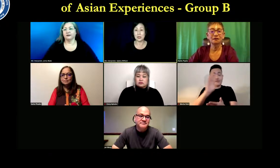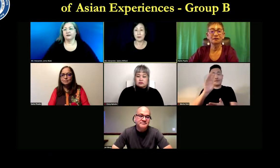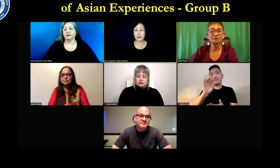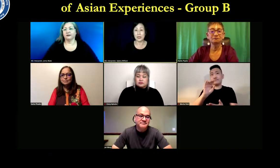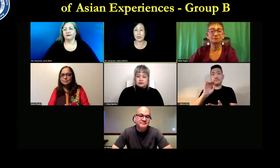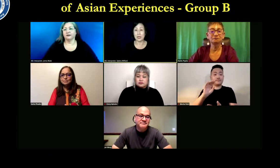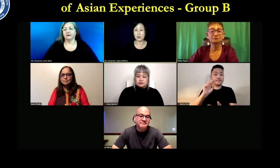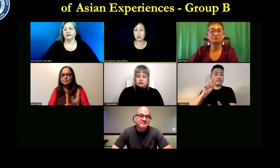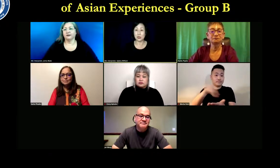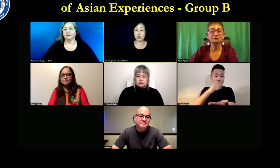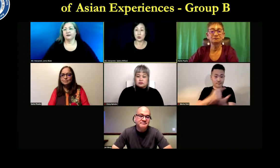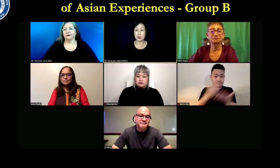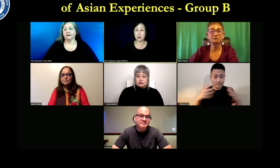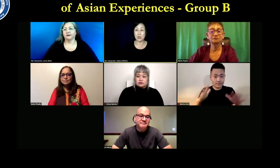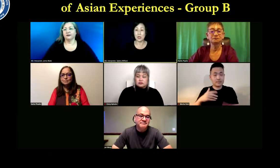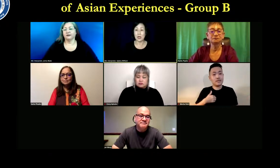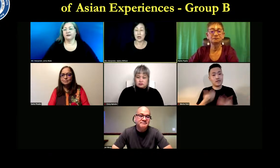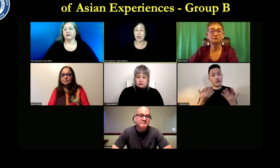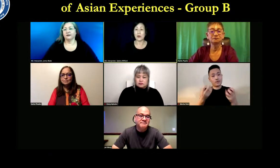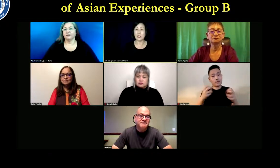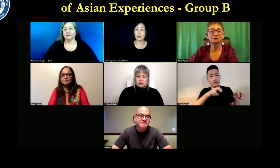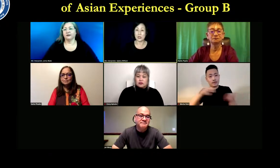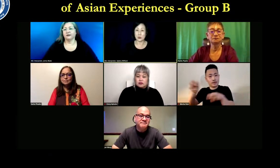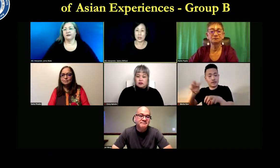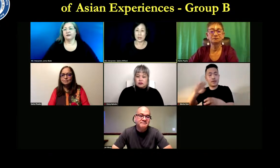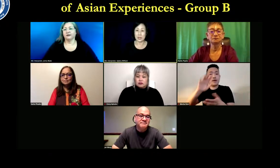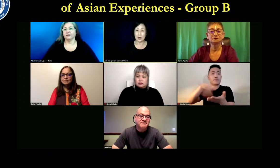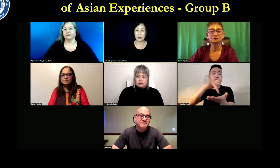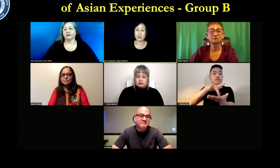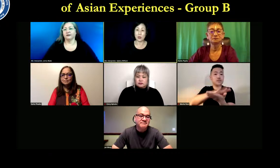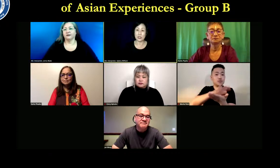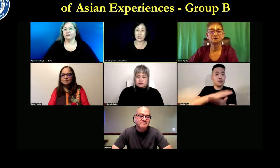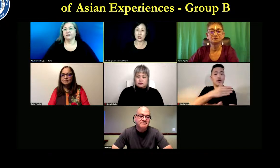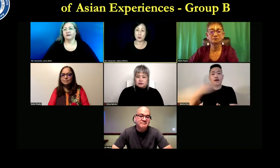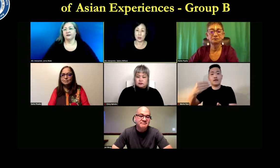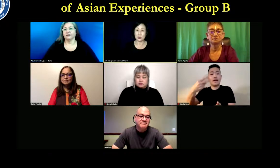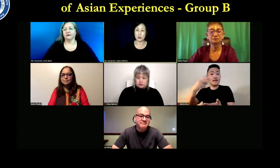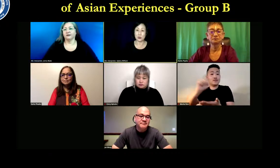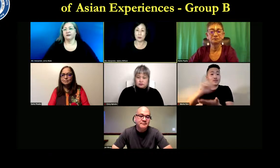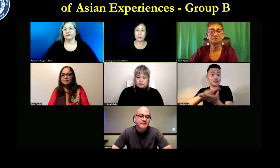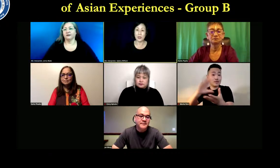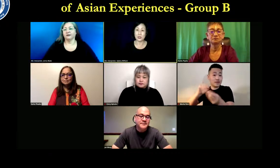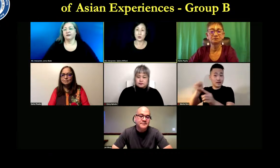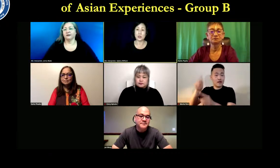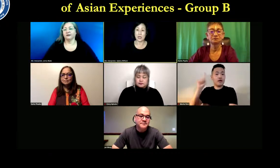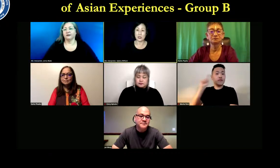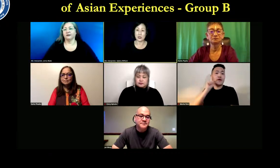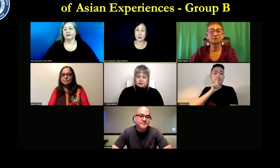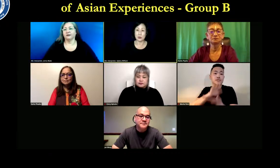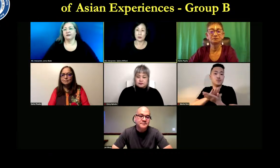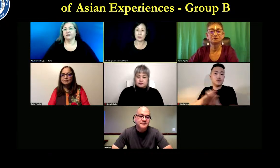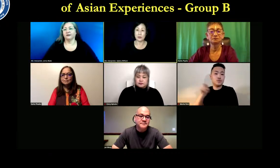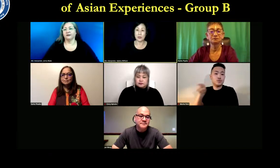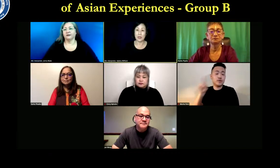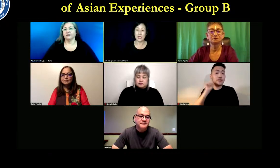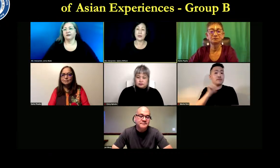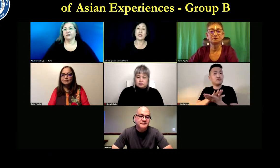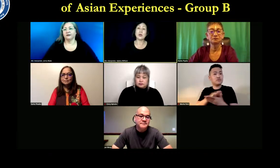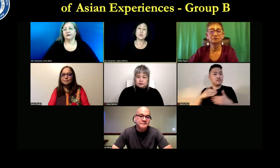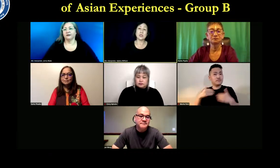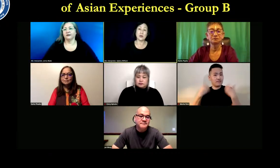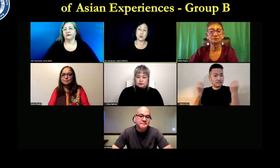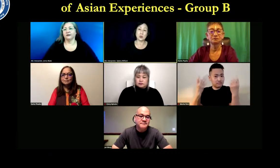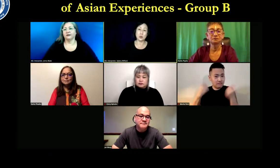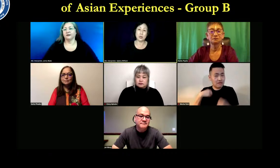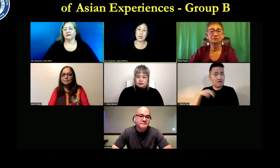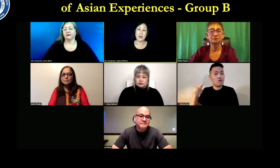read. In elementary school, I finally graduated, and I was transitioned to middle school as well as high school. And